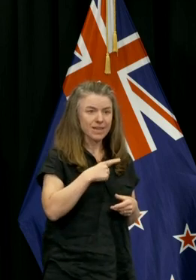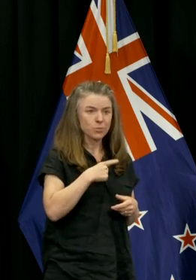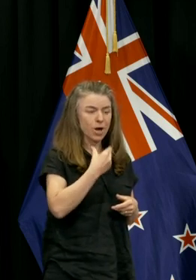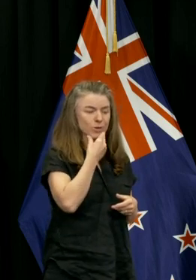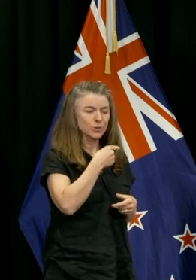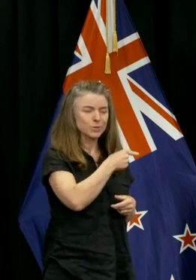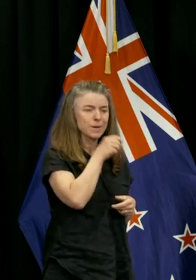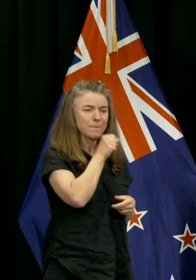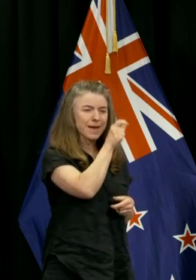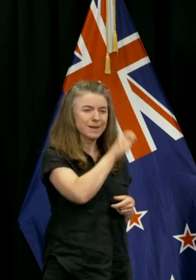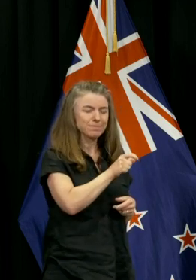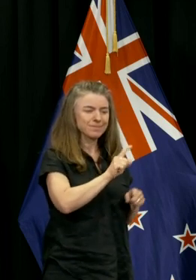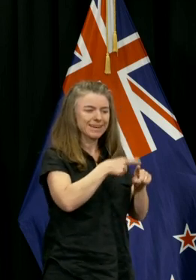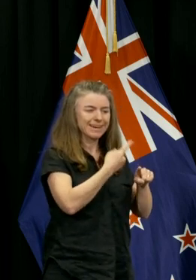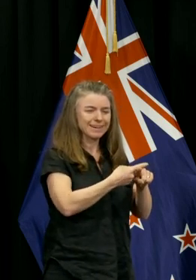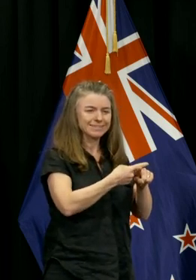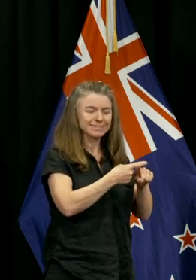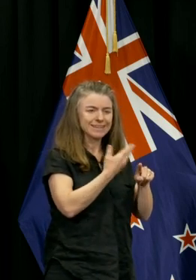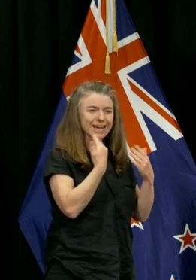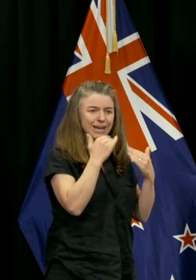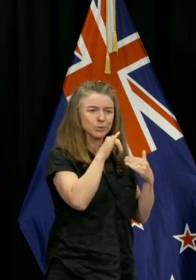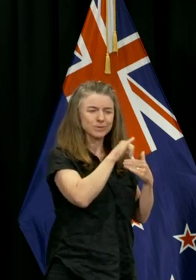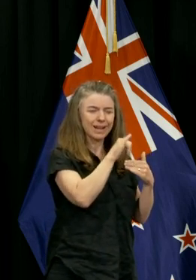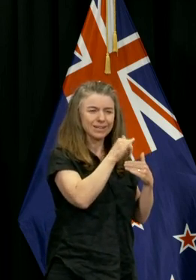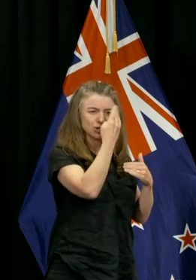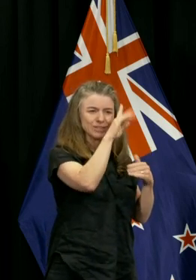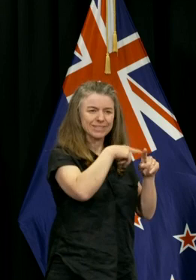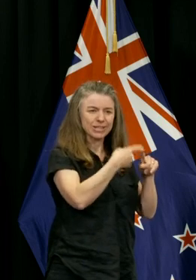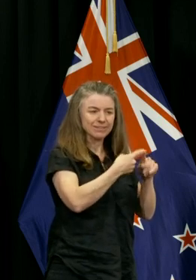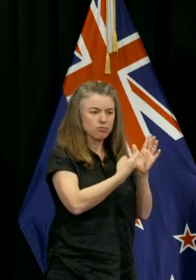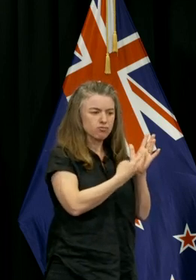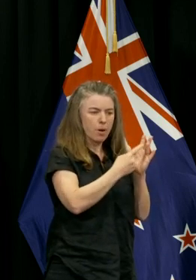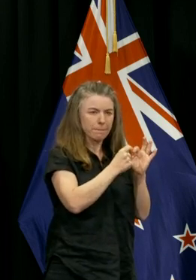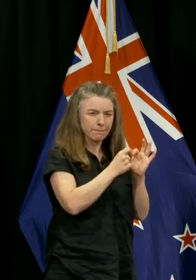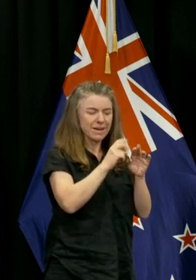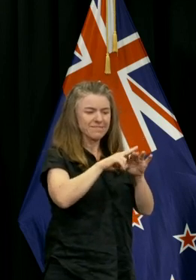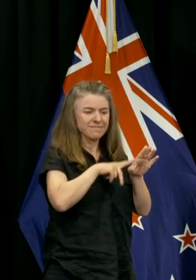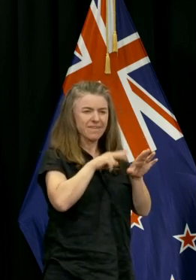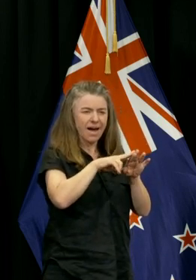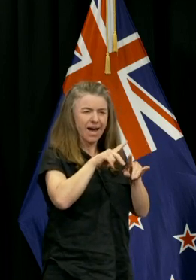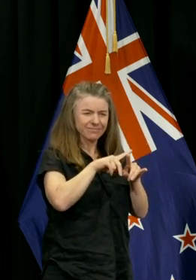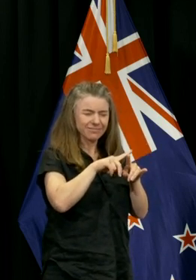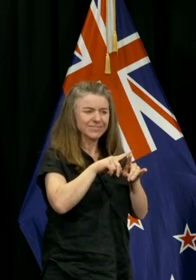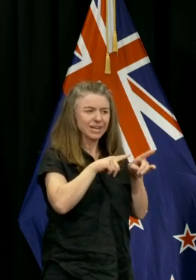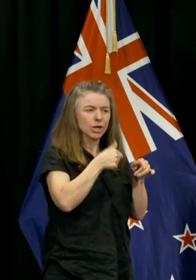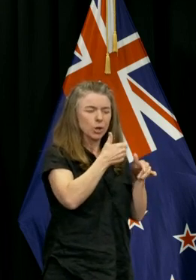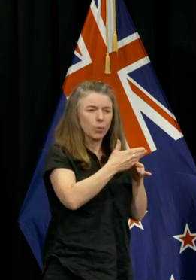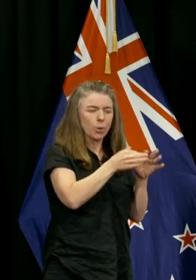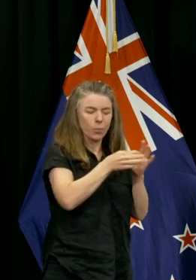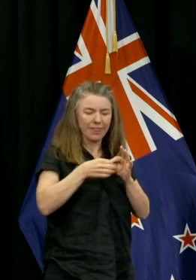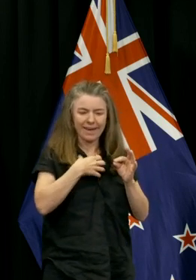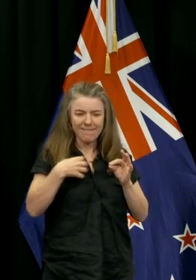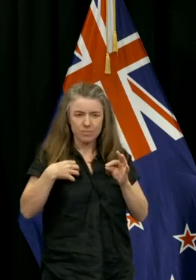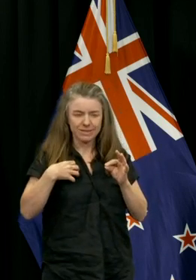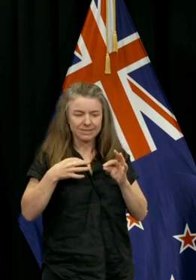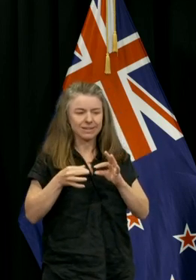Rob Fife specifically to play a role, helping to support the liaison with the private sector, different offers that are coming in, and making